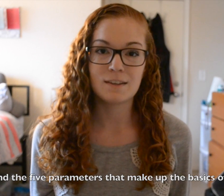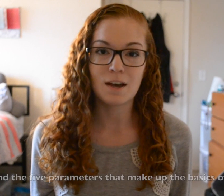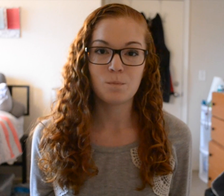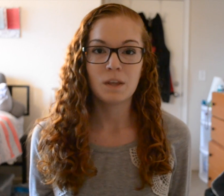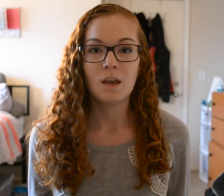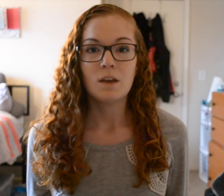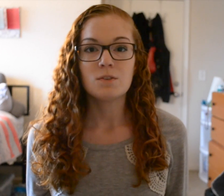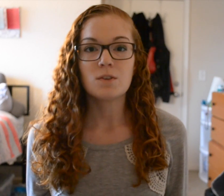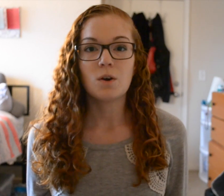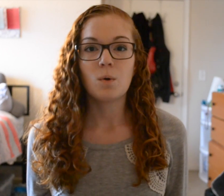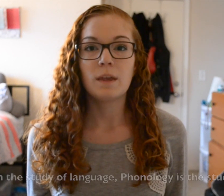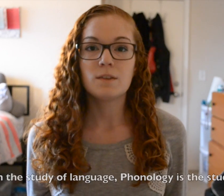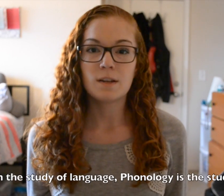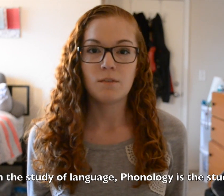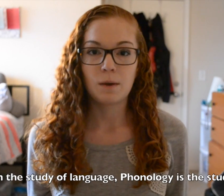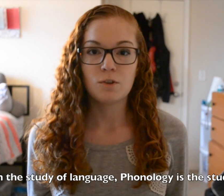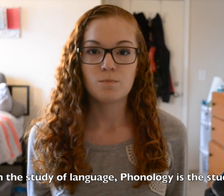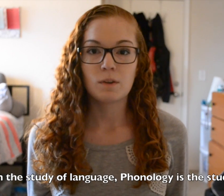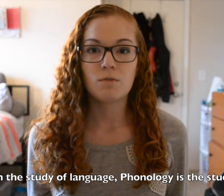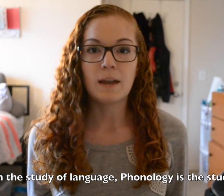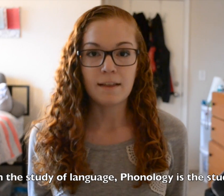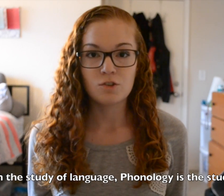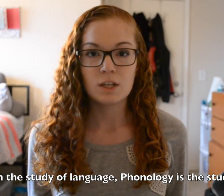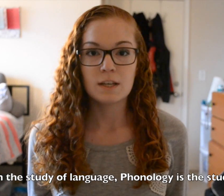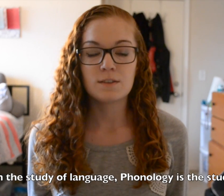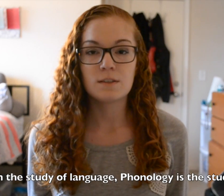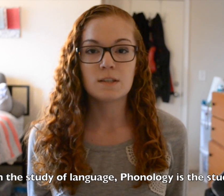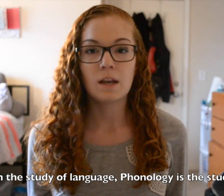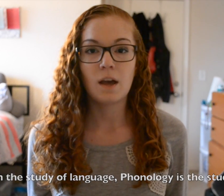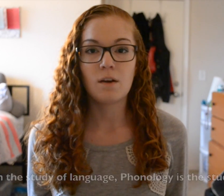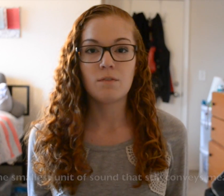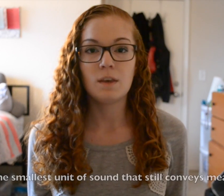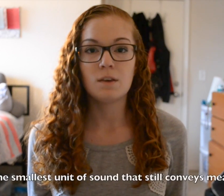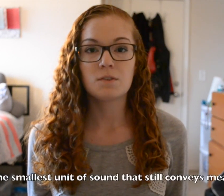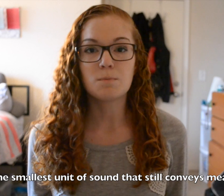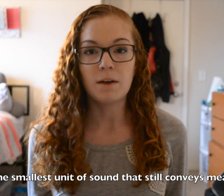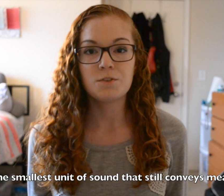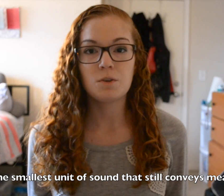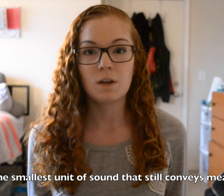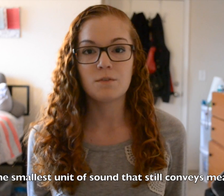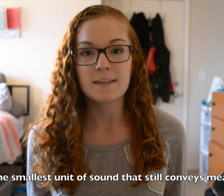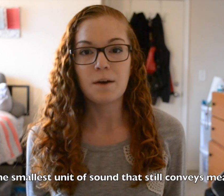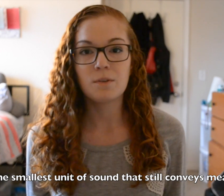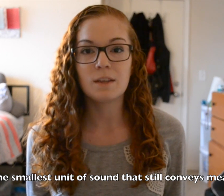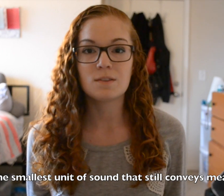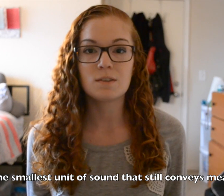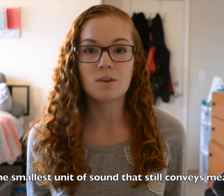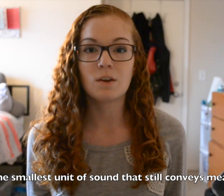ASL. So in the study of language, phonology is the study of the smallest unit of sound that still